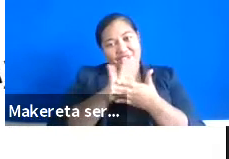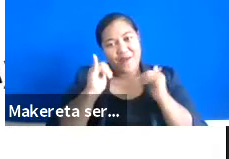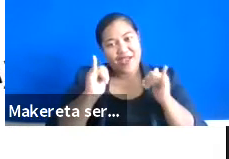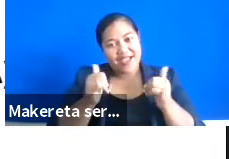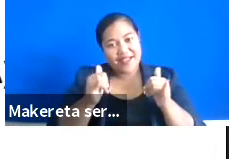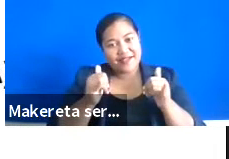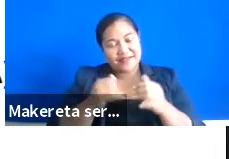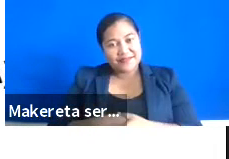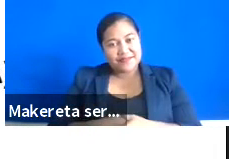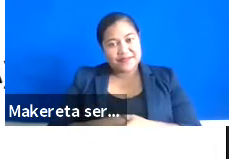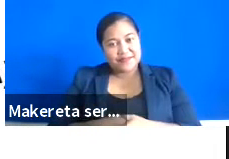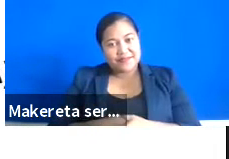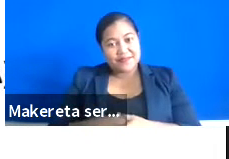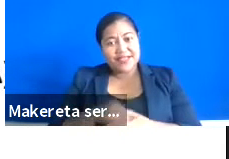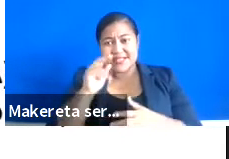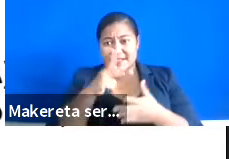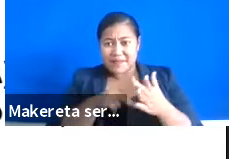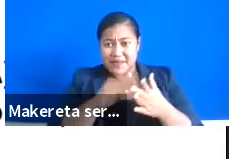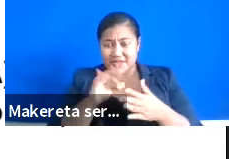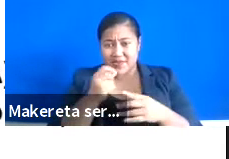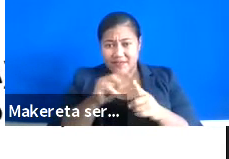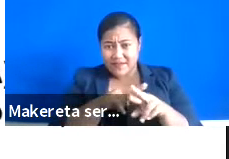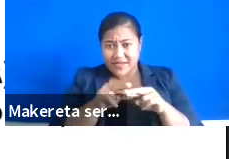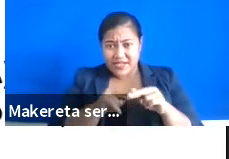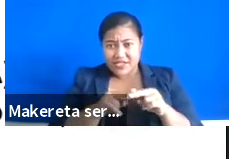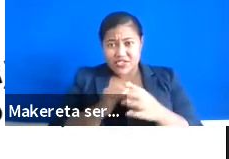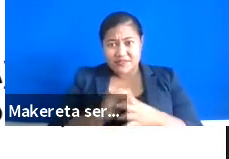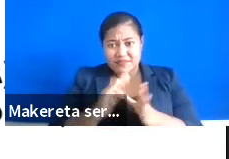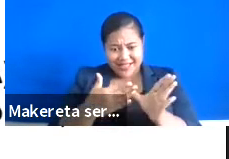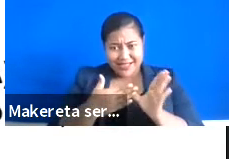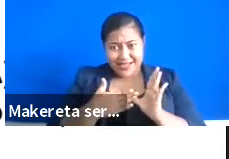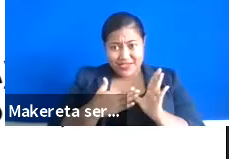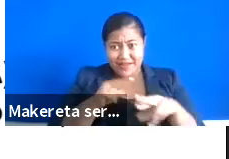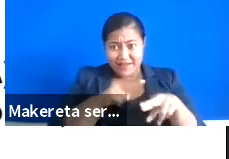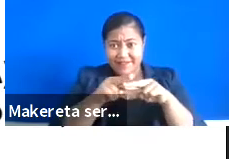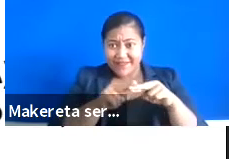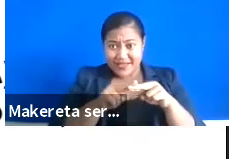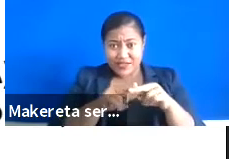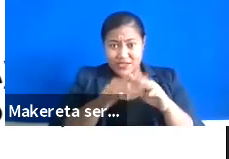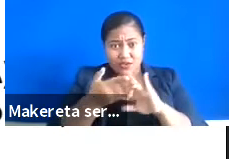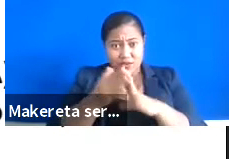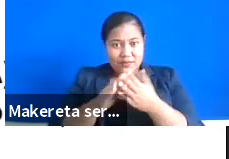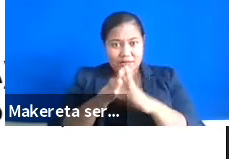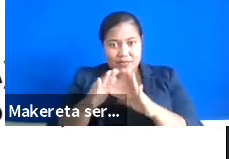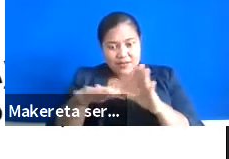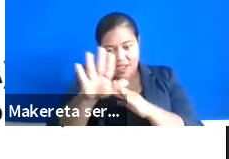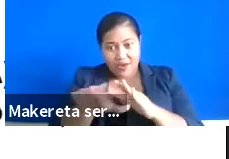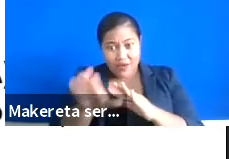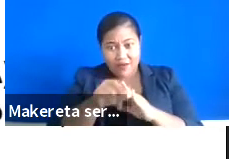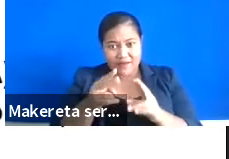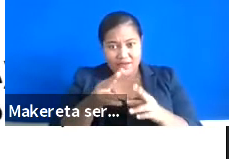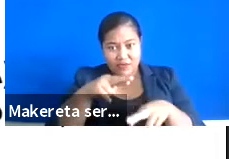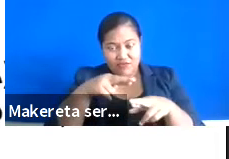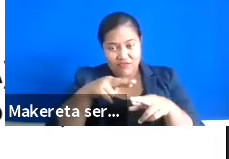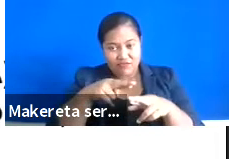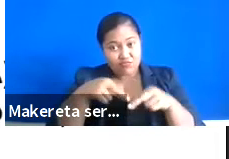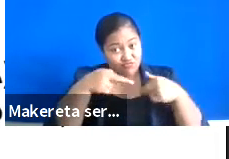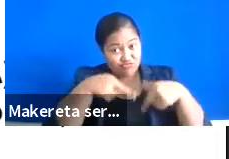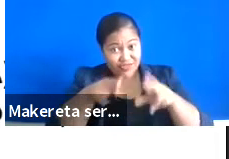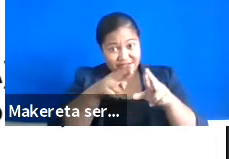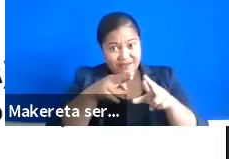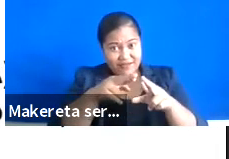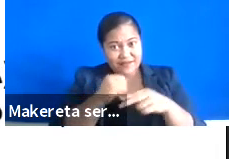And some parts of Fiji, indigenous Fijian communities, area of reef or river, following the burial of a loved one starting from